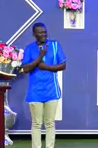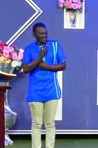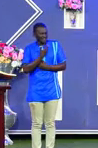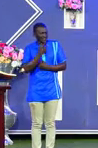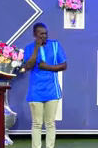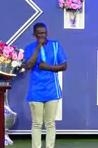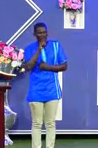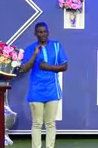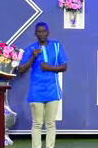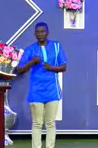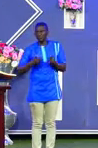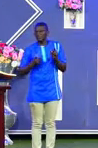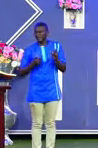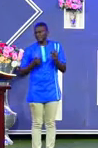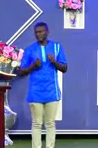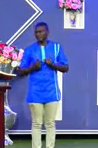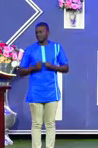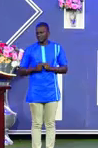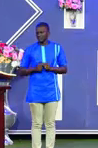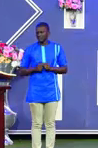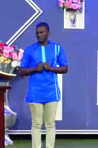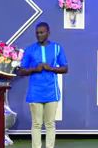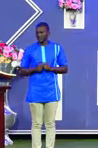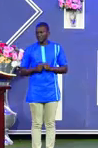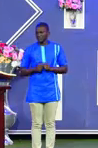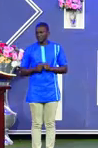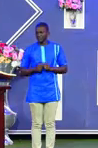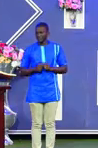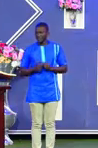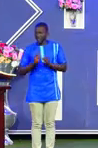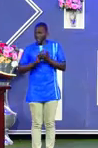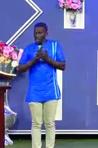Because of the compassion that had come within my heart.